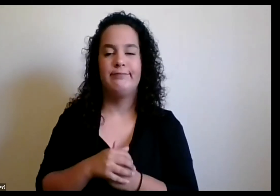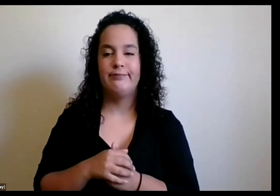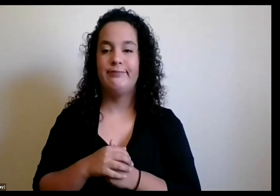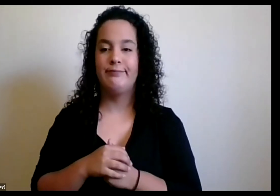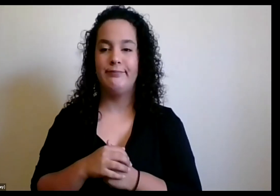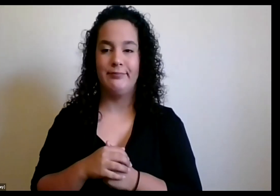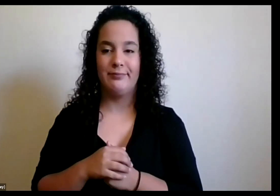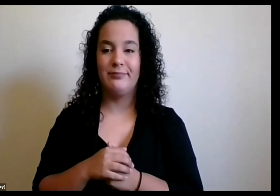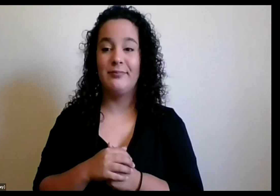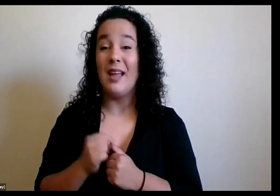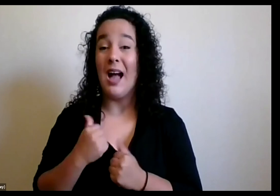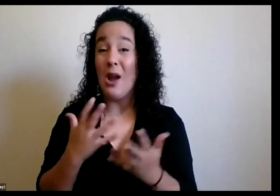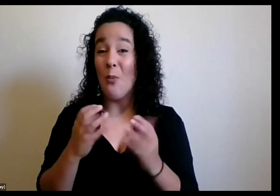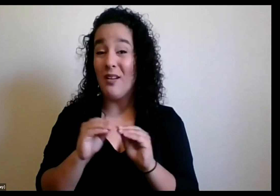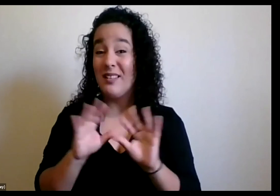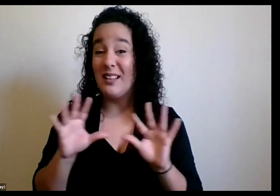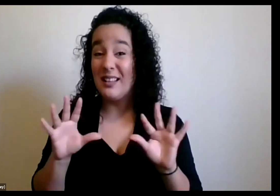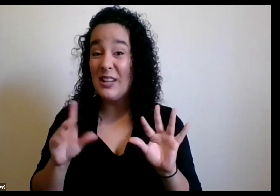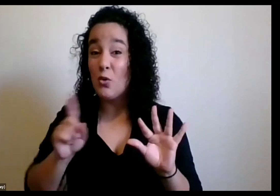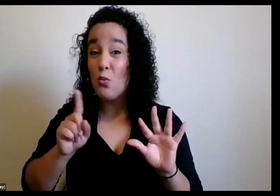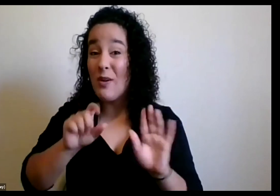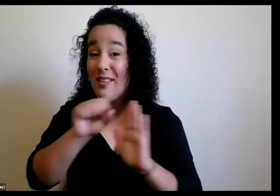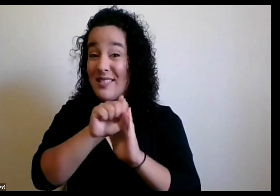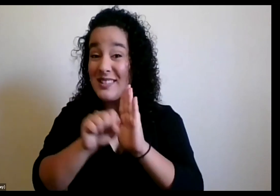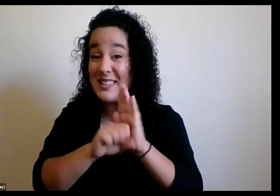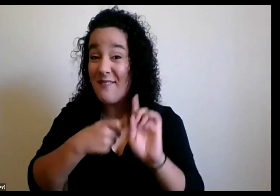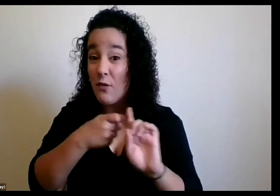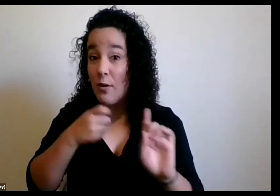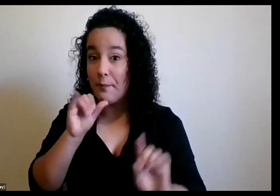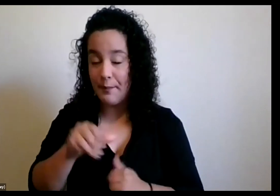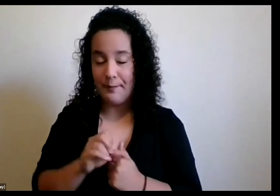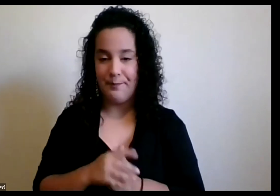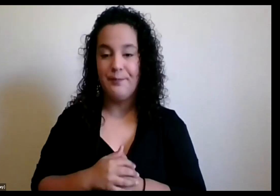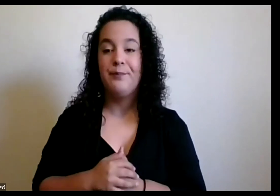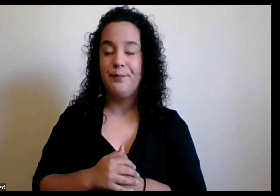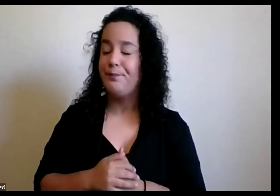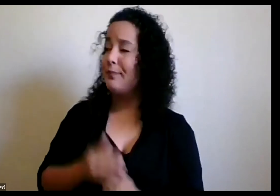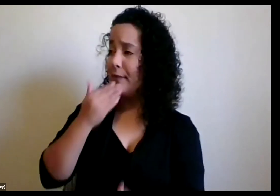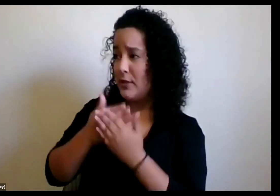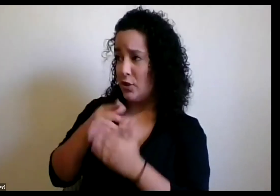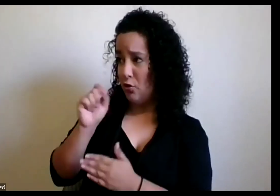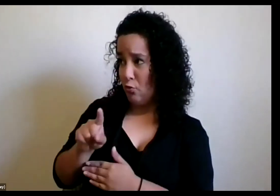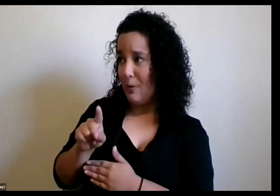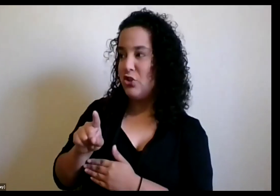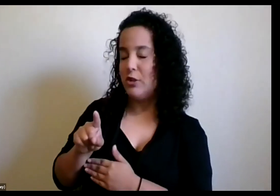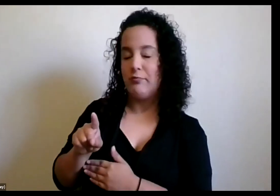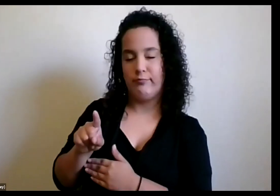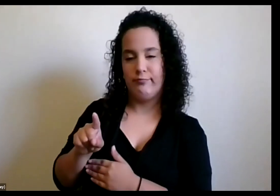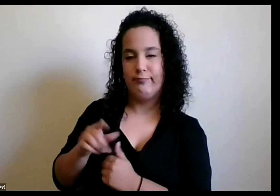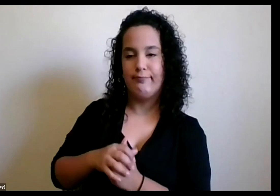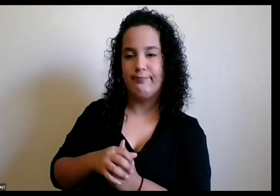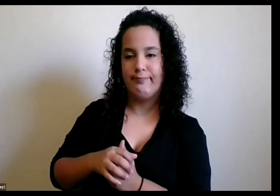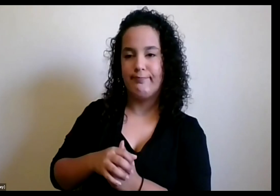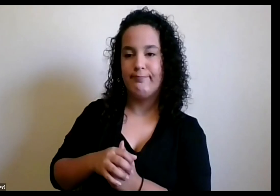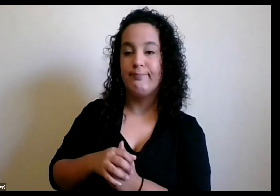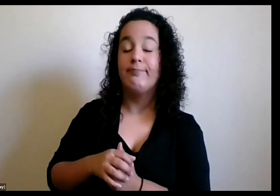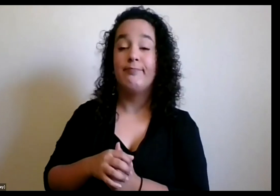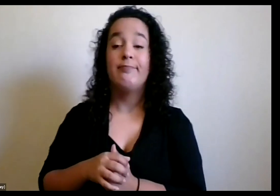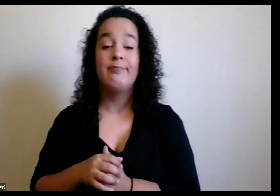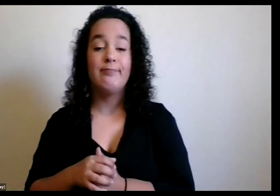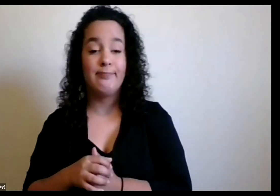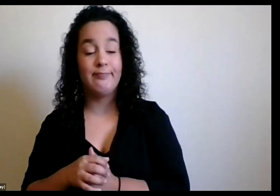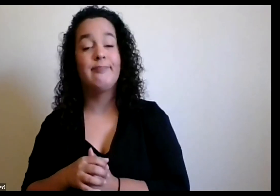really, really clear about where this data is coming from. Sure, that's a great question. And we did quite a few rounds